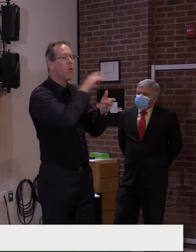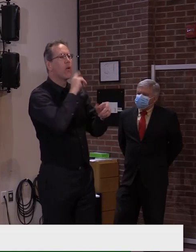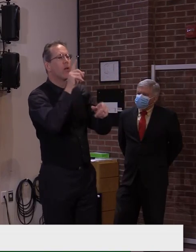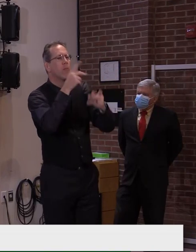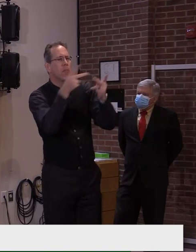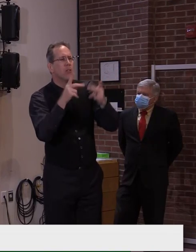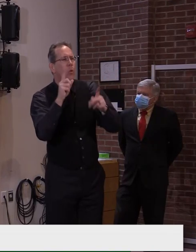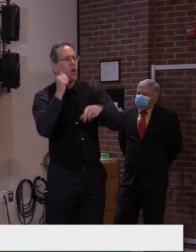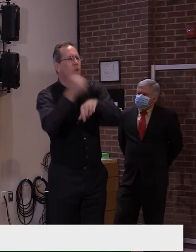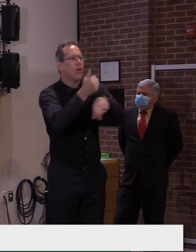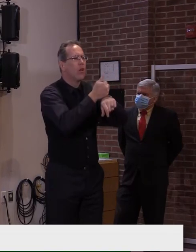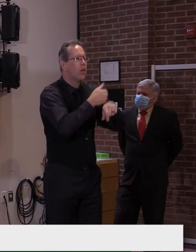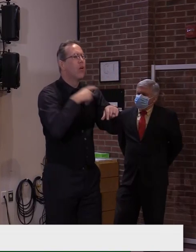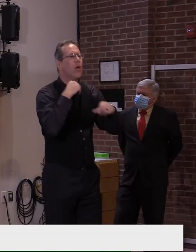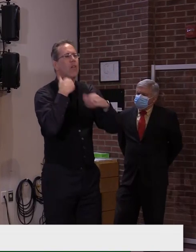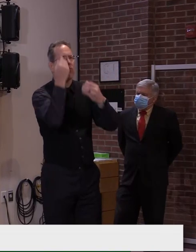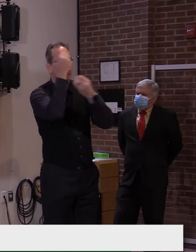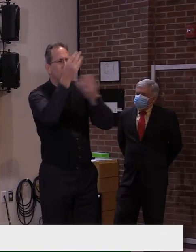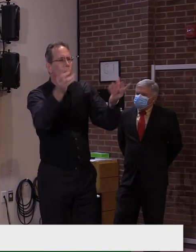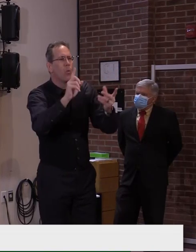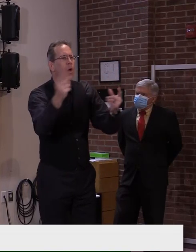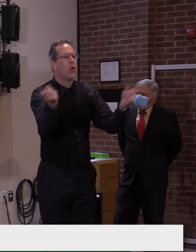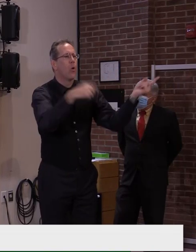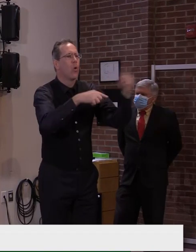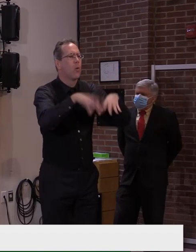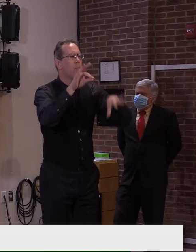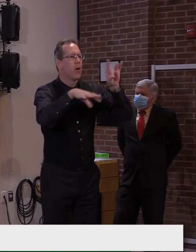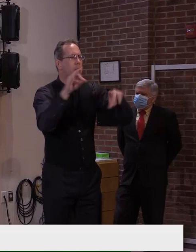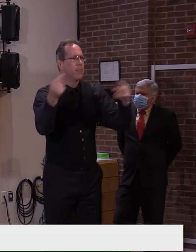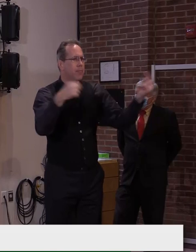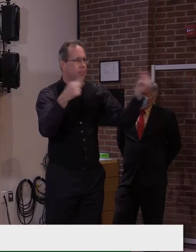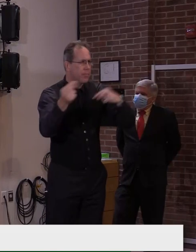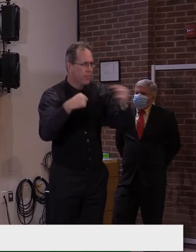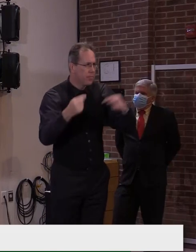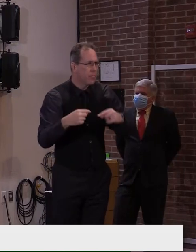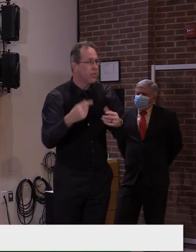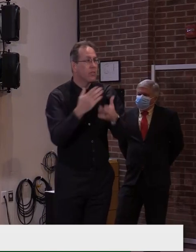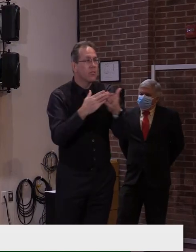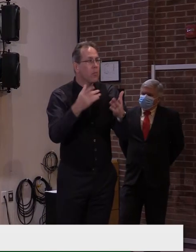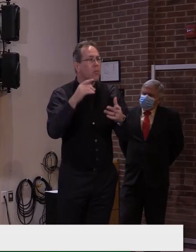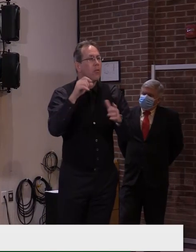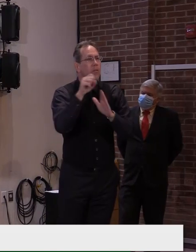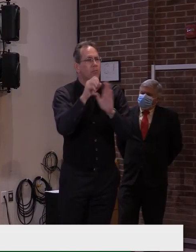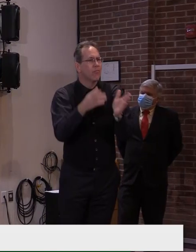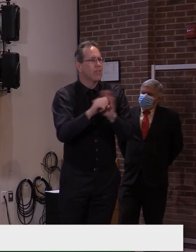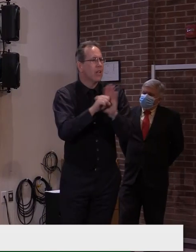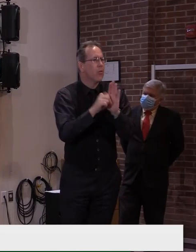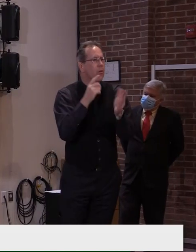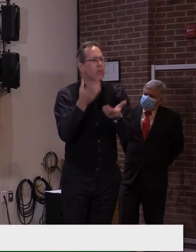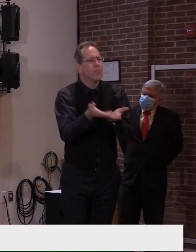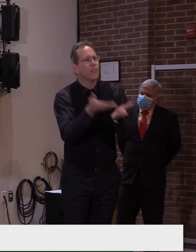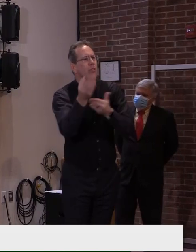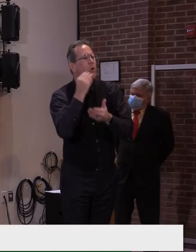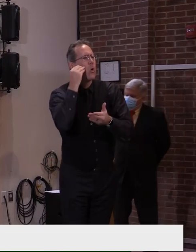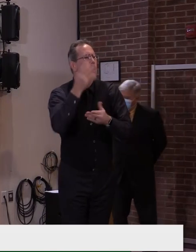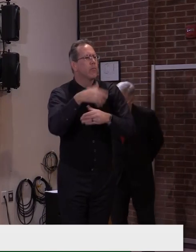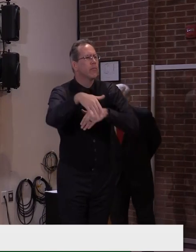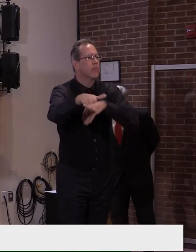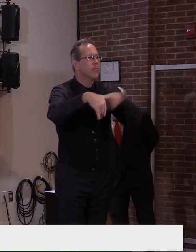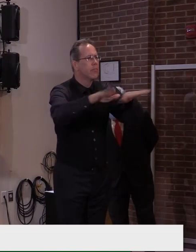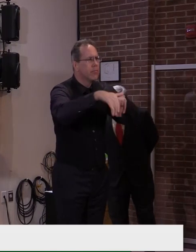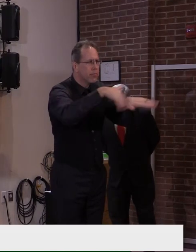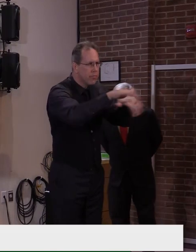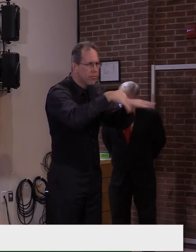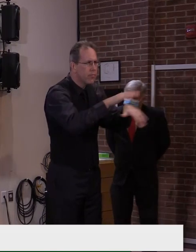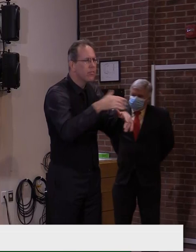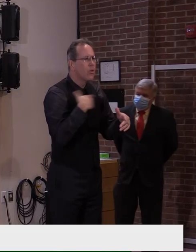to parents so that they can test their kids before they go back on Monday. But we'll have more details